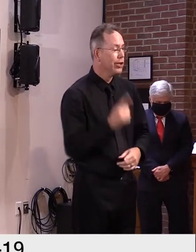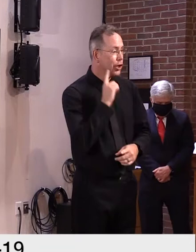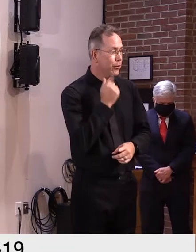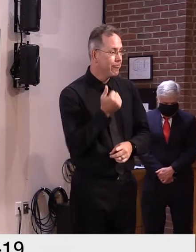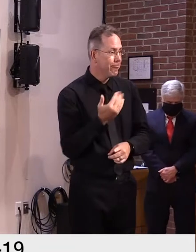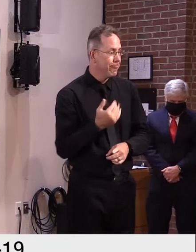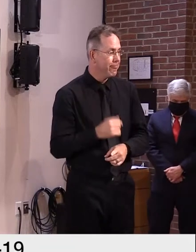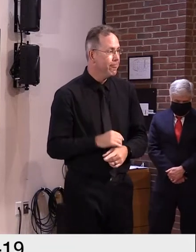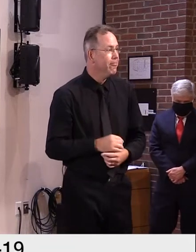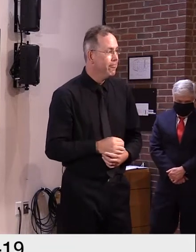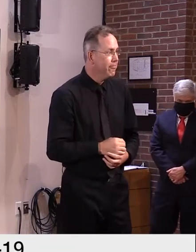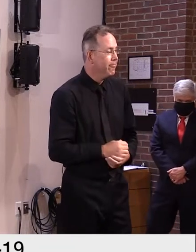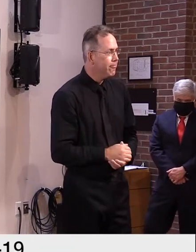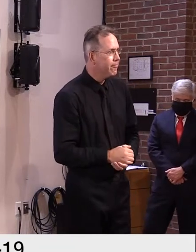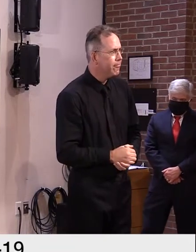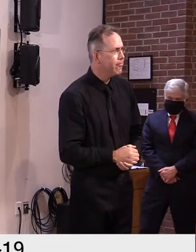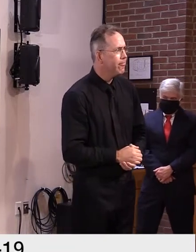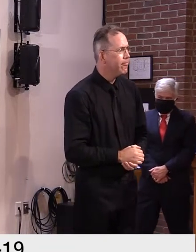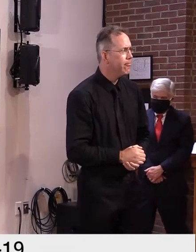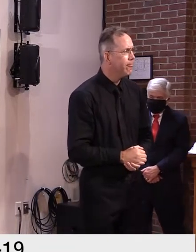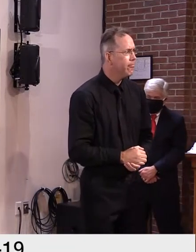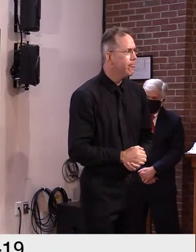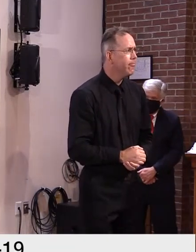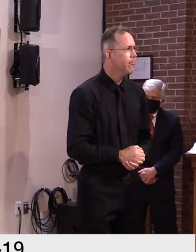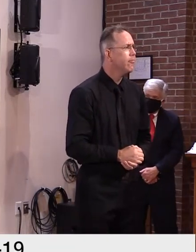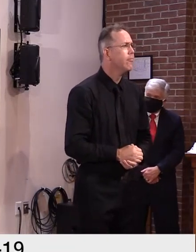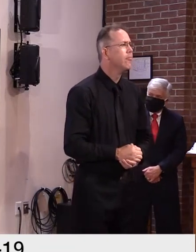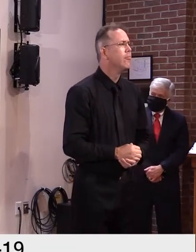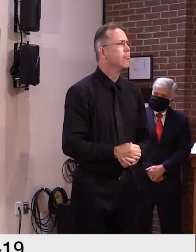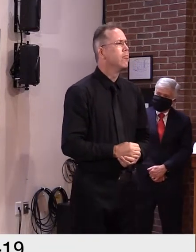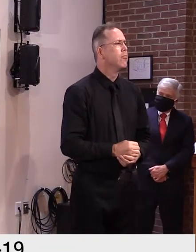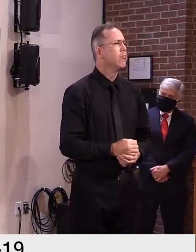Thanks. One for the governor and one for the doctor, if I may.